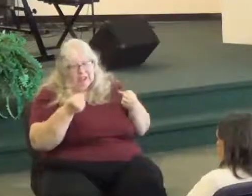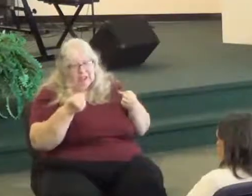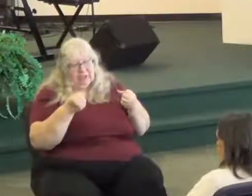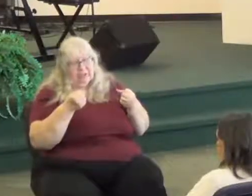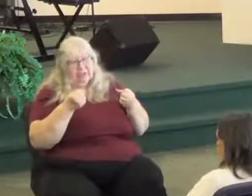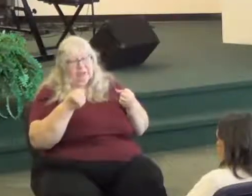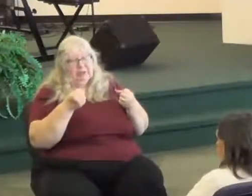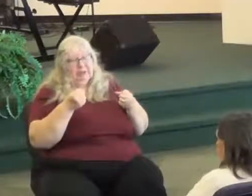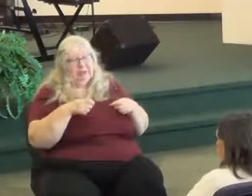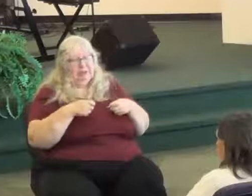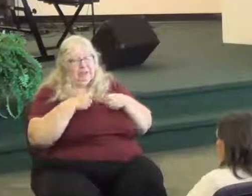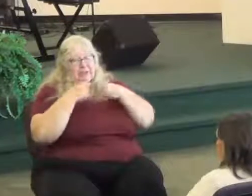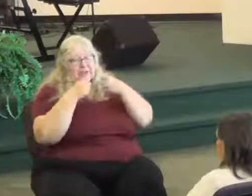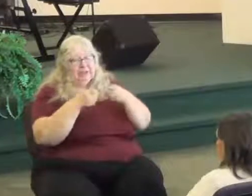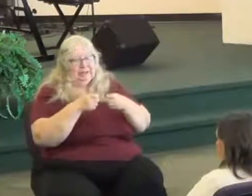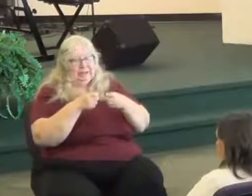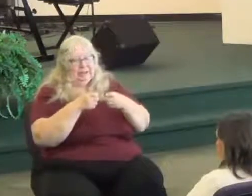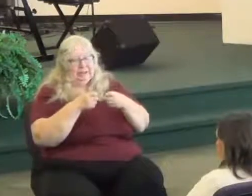And that gift,